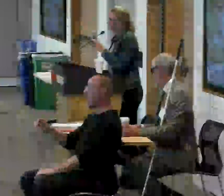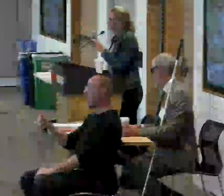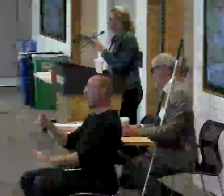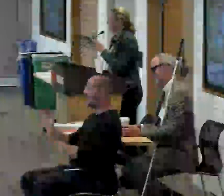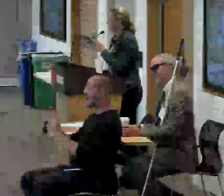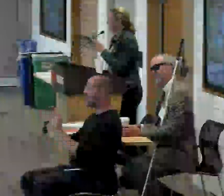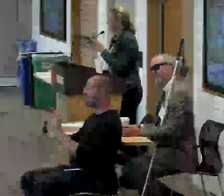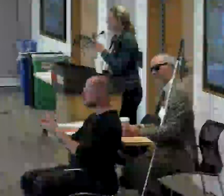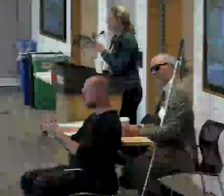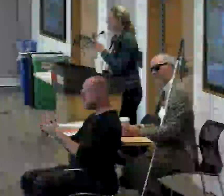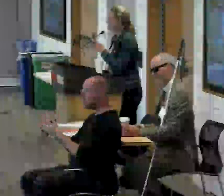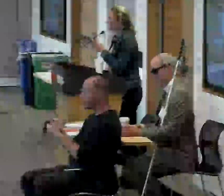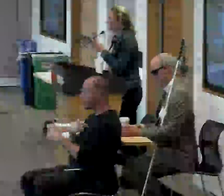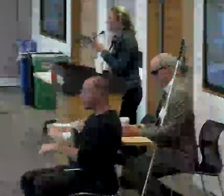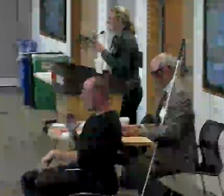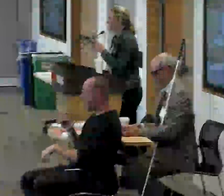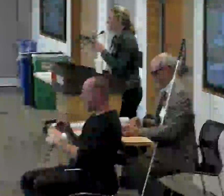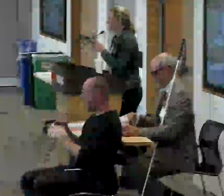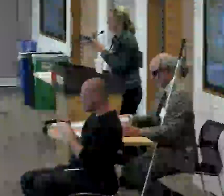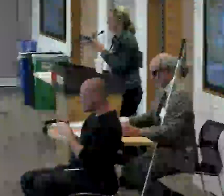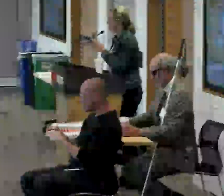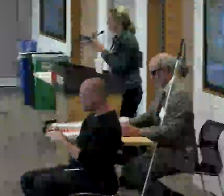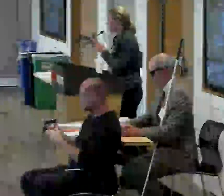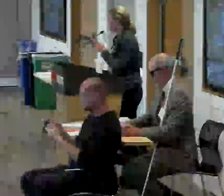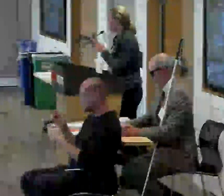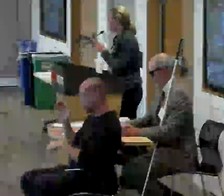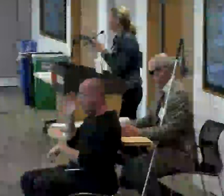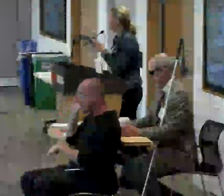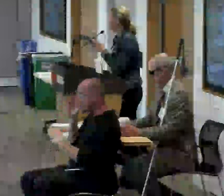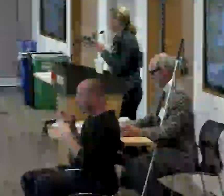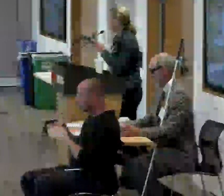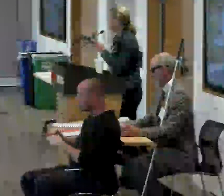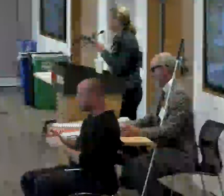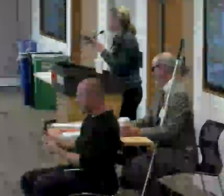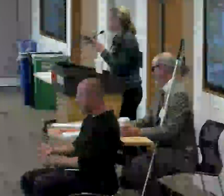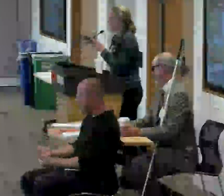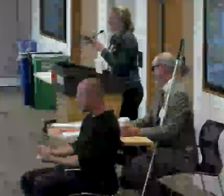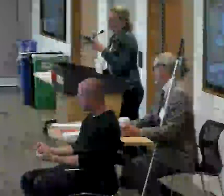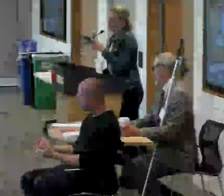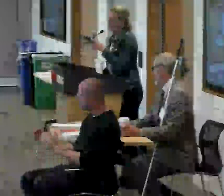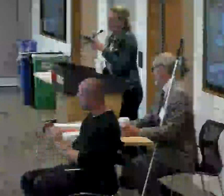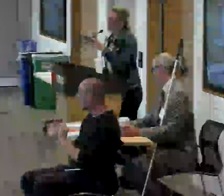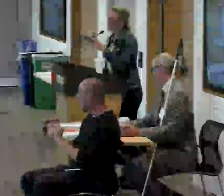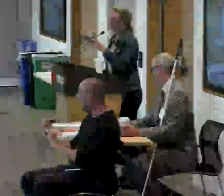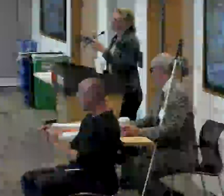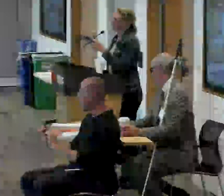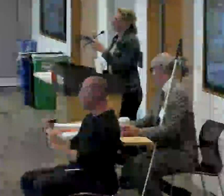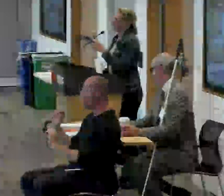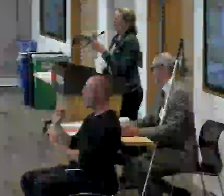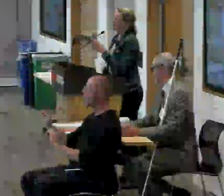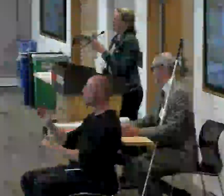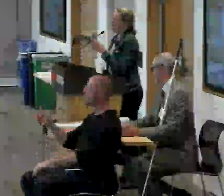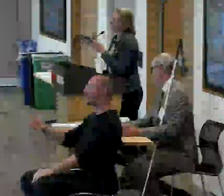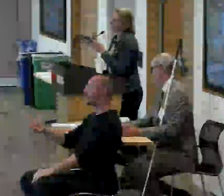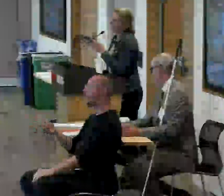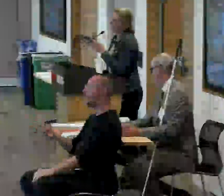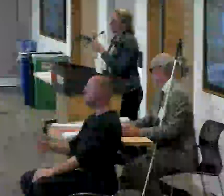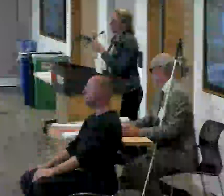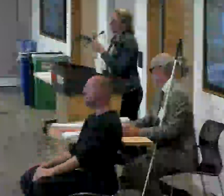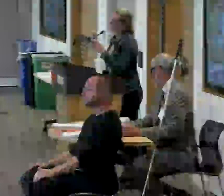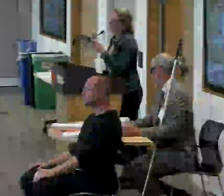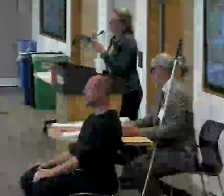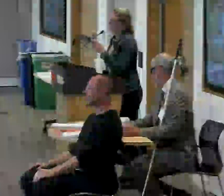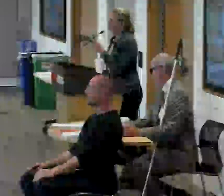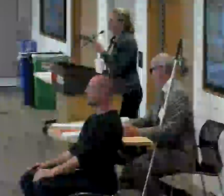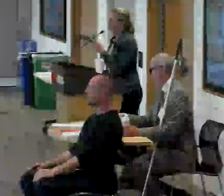constituency that I have not mentioned that you would like to hear mentioned? All right, welcome. So we are going to hear